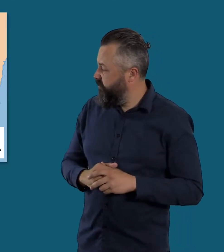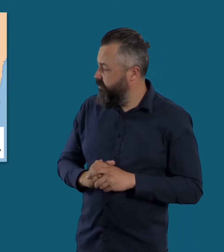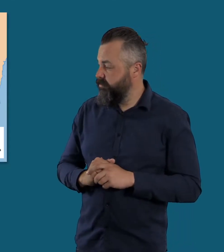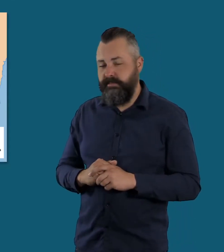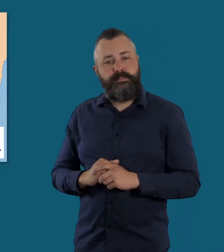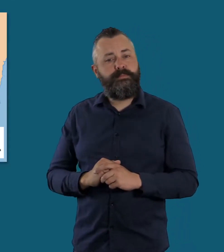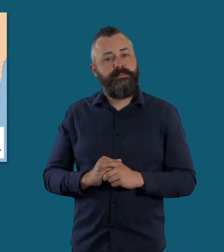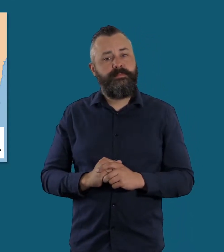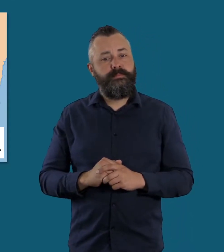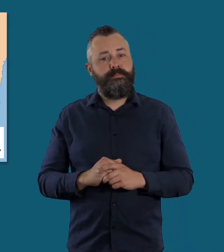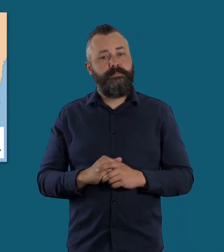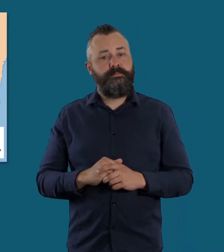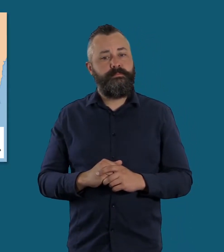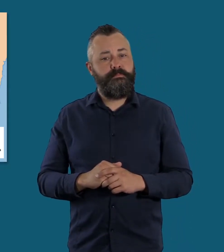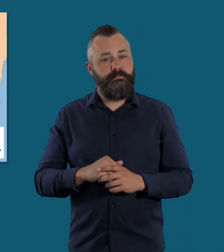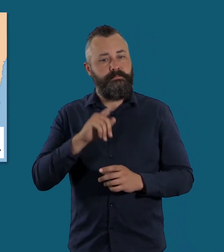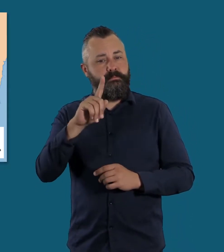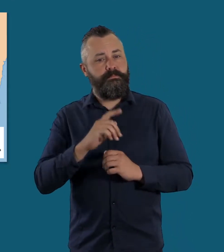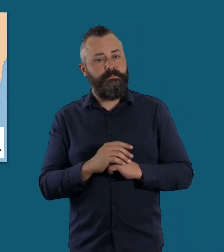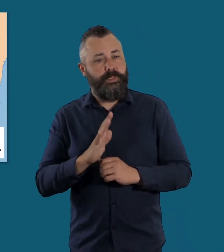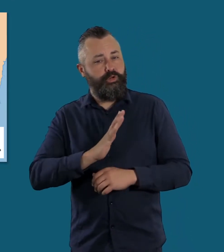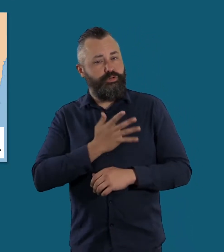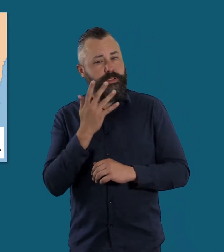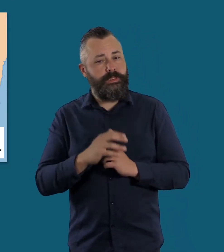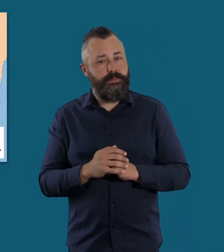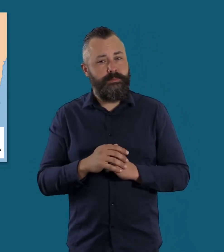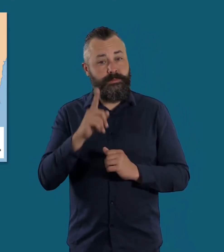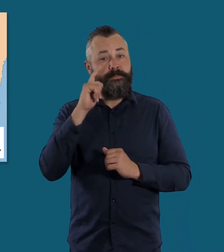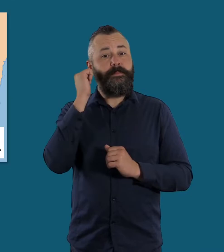Bushfires don't have to affect large geographic areas to be especially devastating.